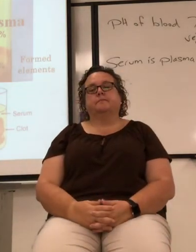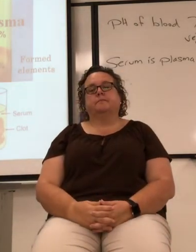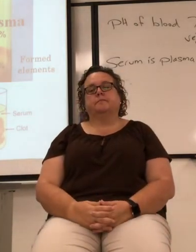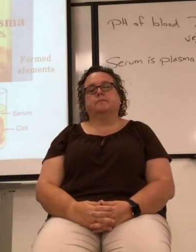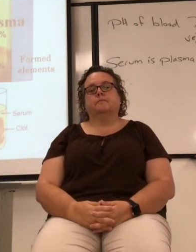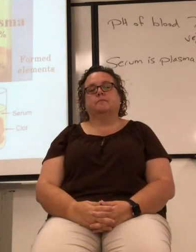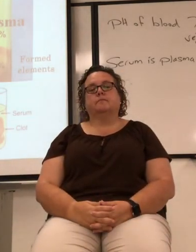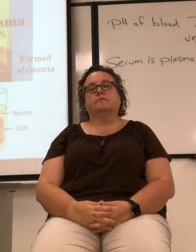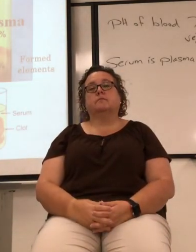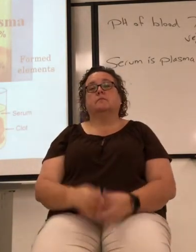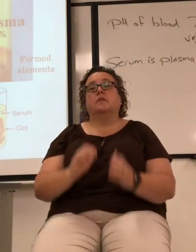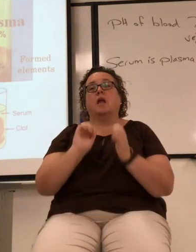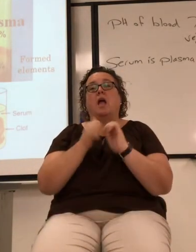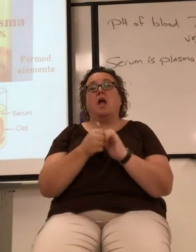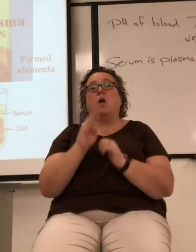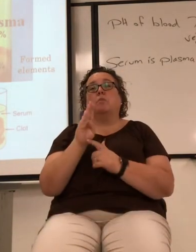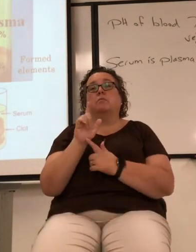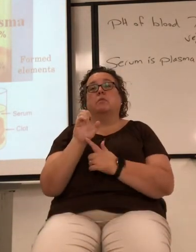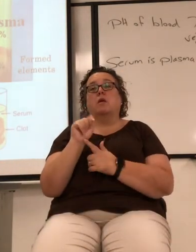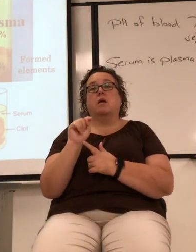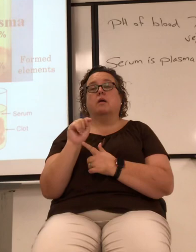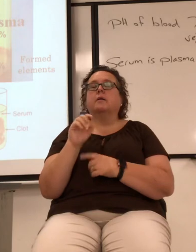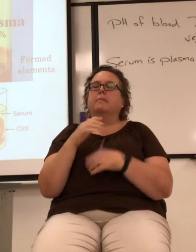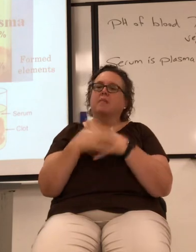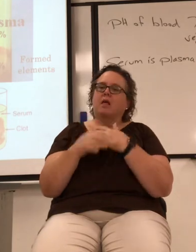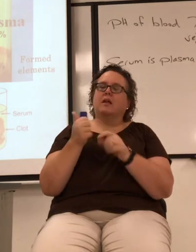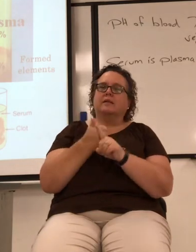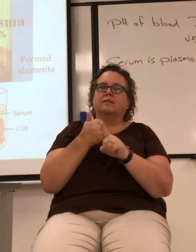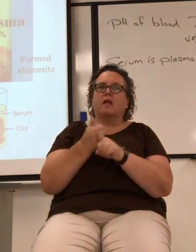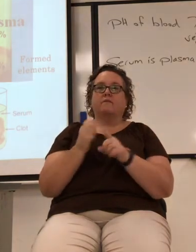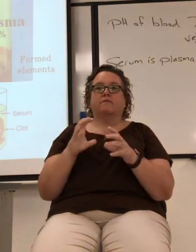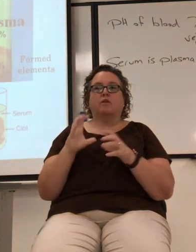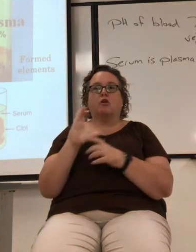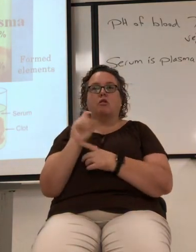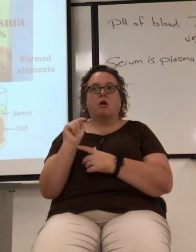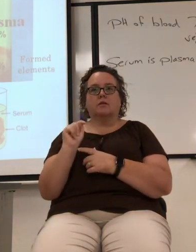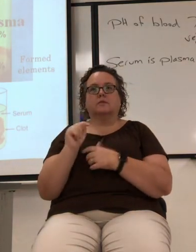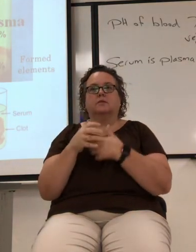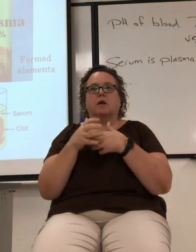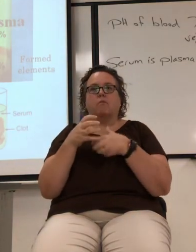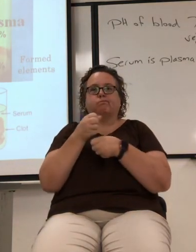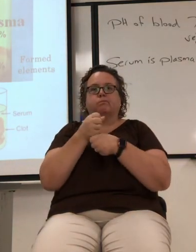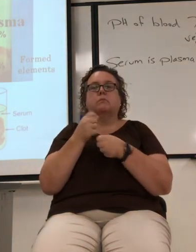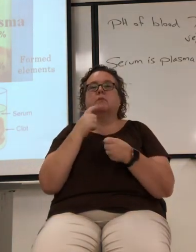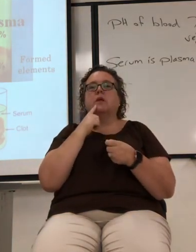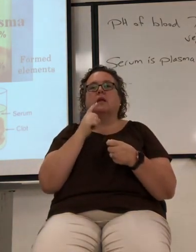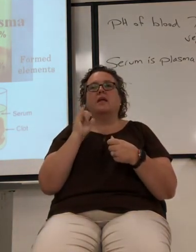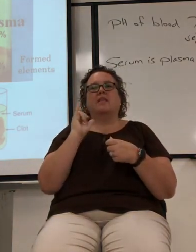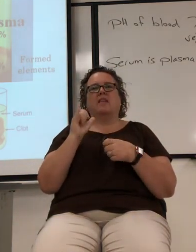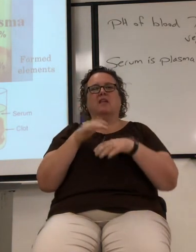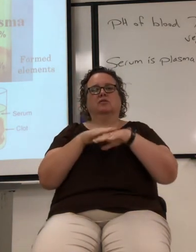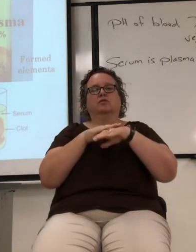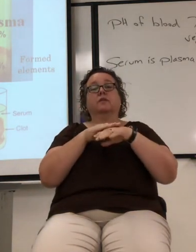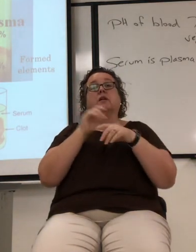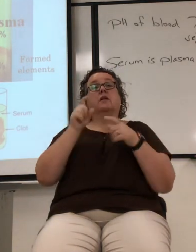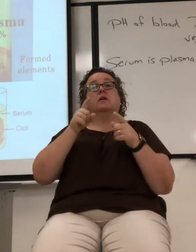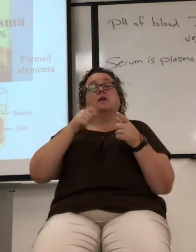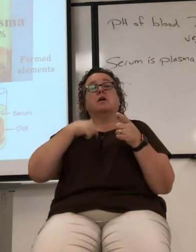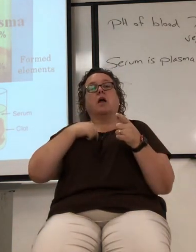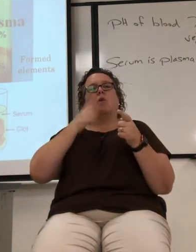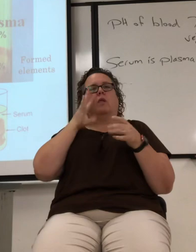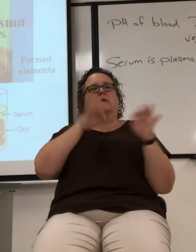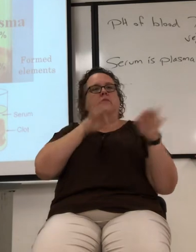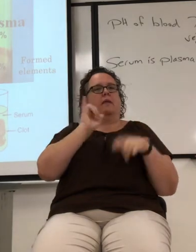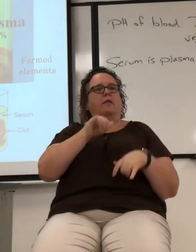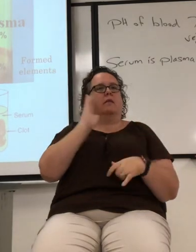I'll talk about how blood clots, but that's why blood circulates. You don't give a chance for the clotting factors to accumulate for a spontaneous